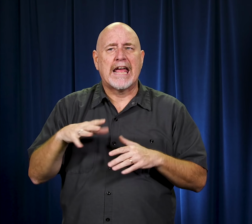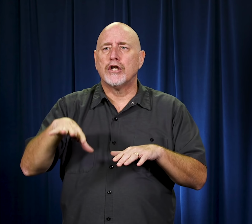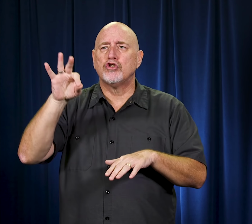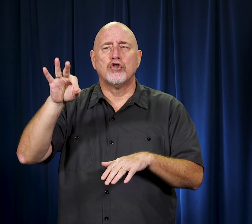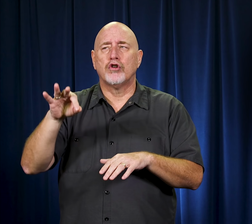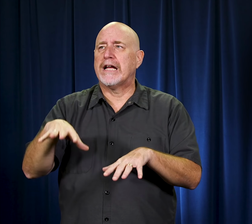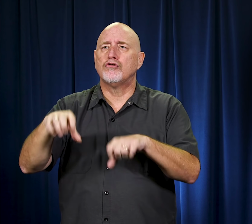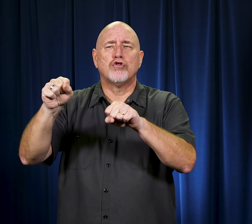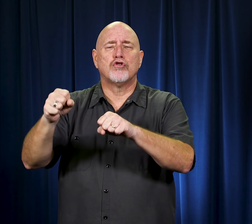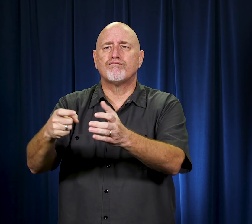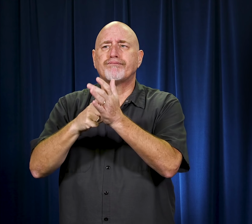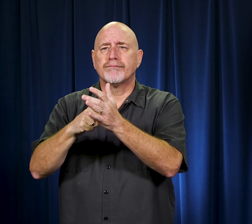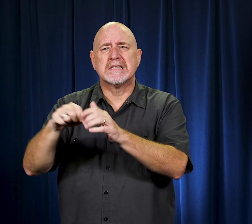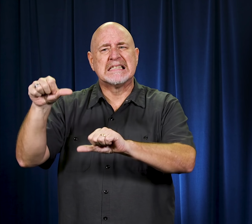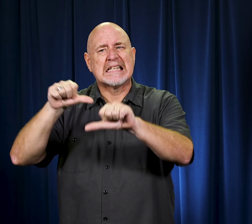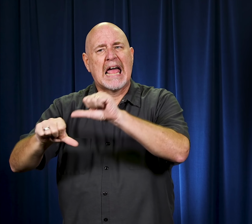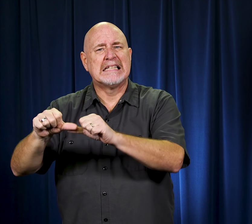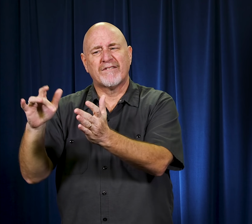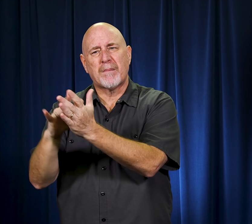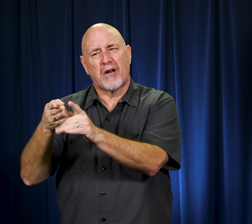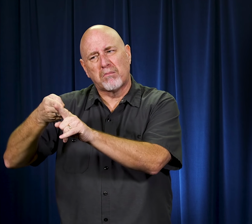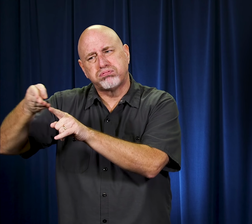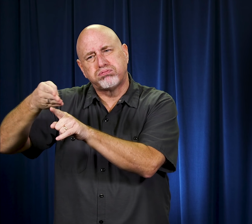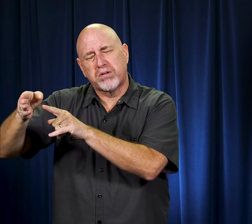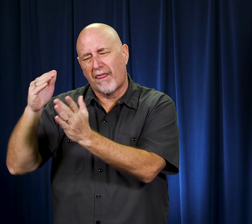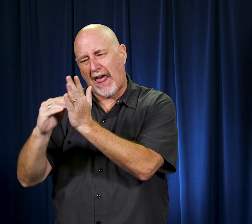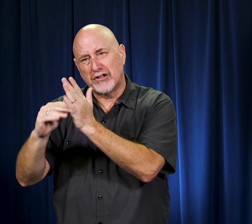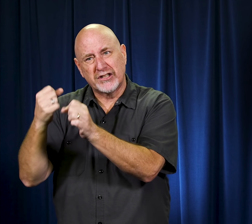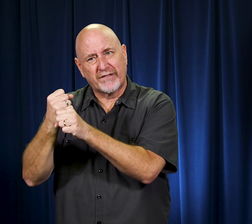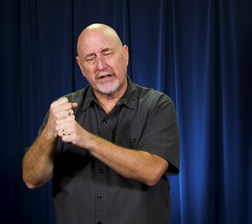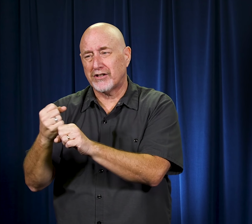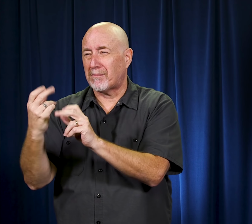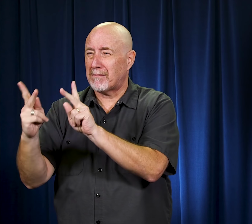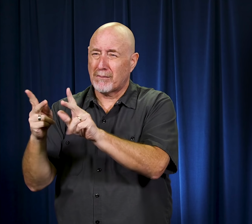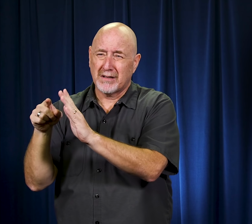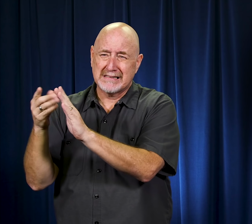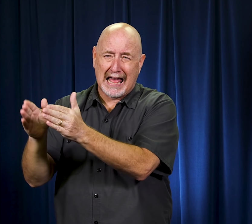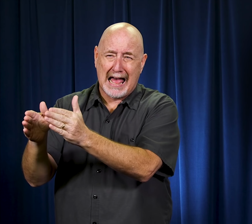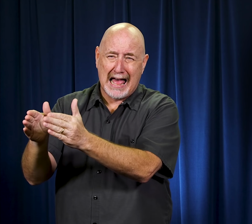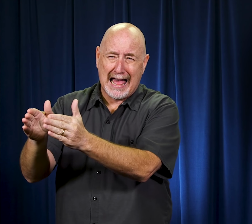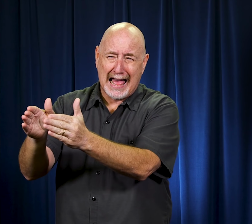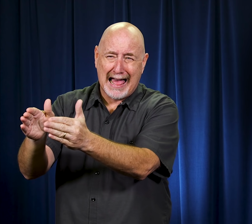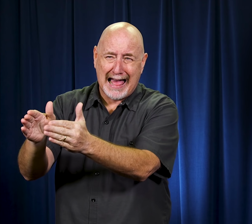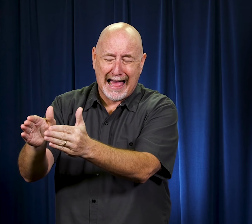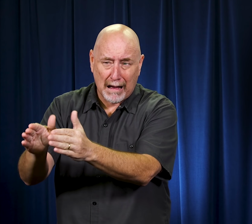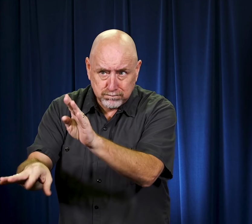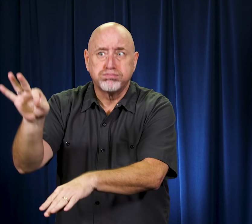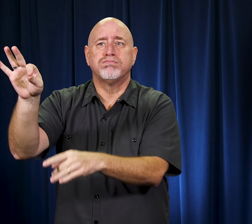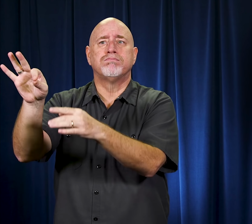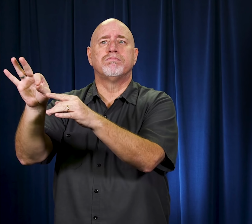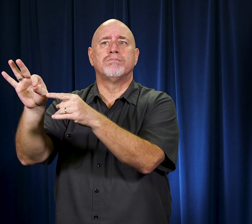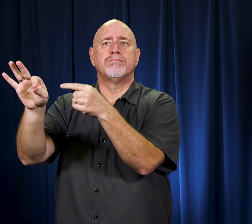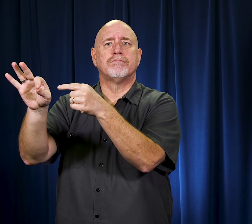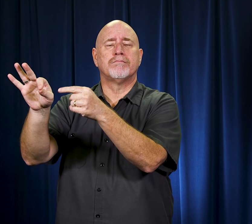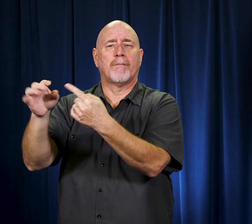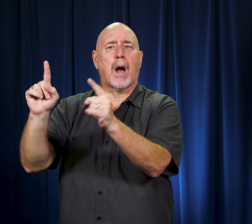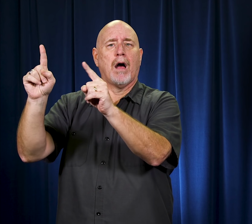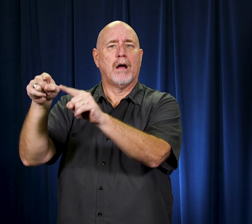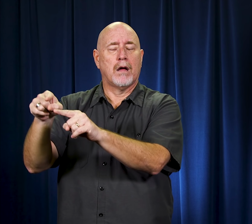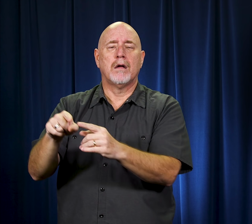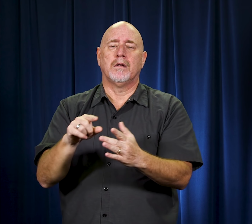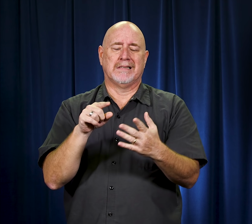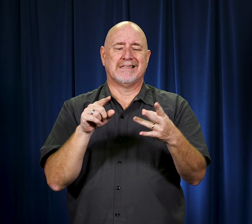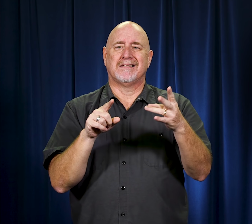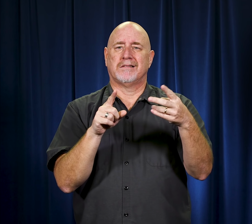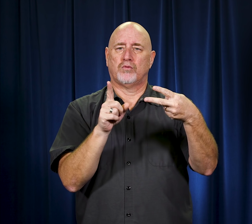scientific medical community thousands of years and thousands of lives to discover this truth. Scientific